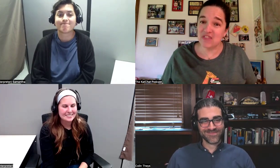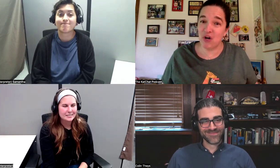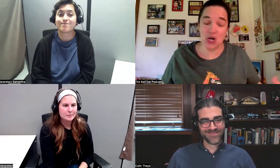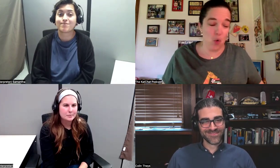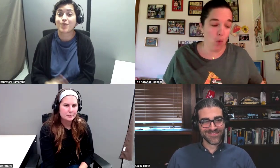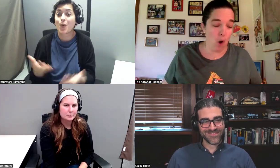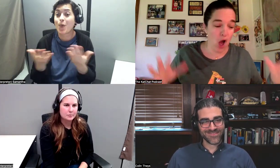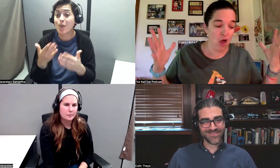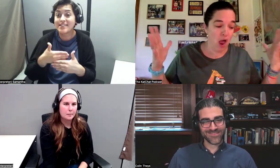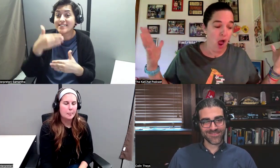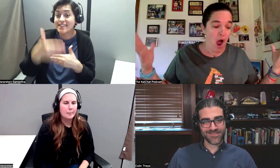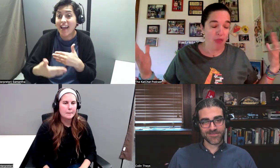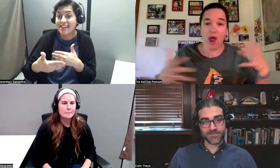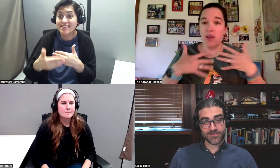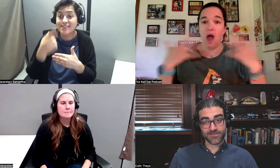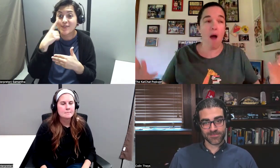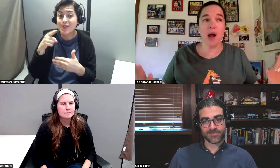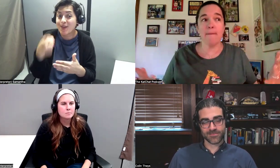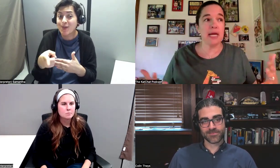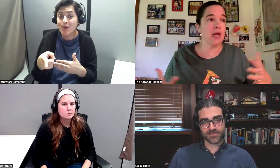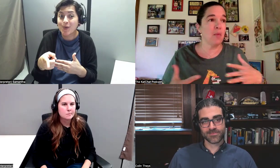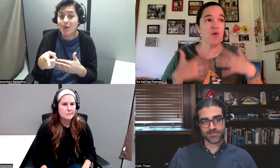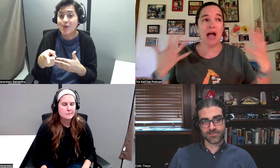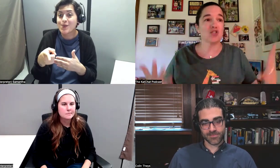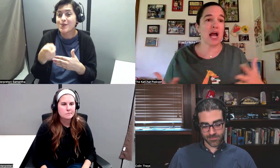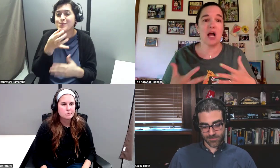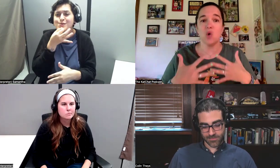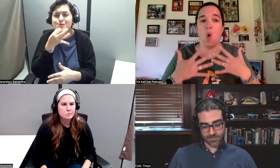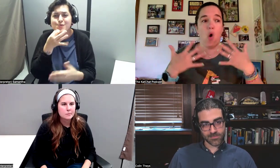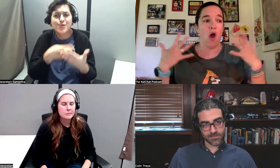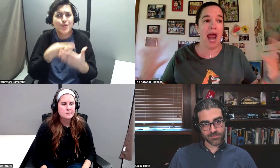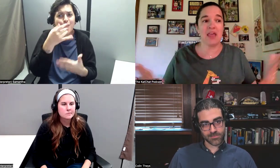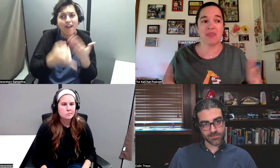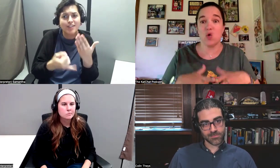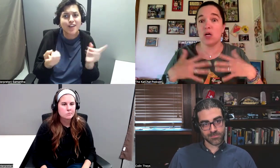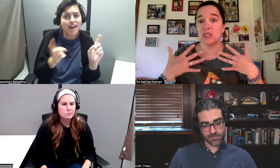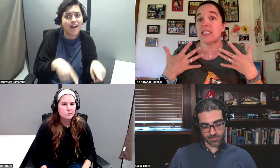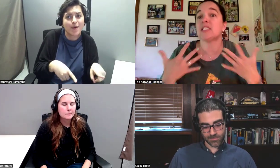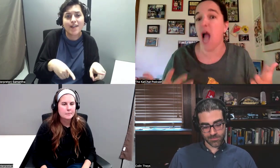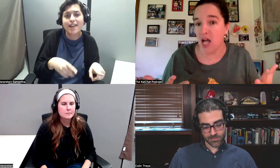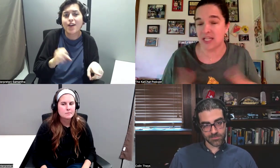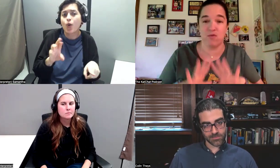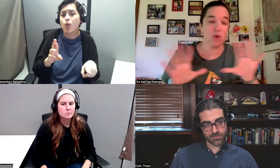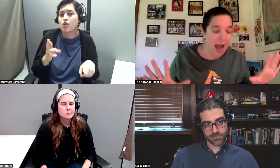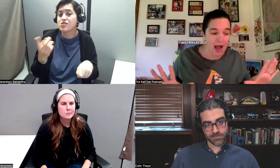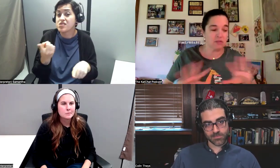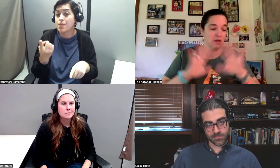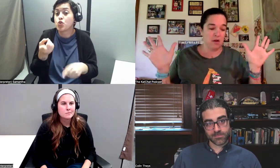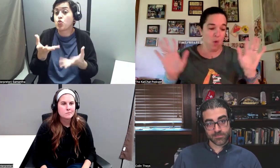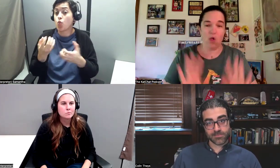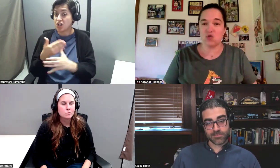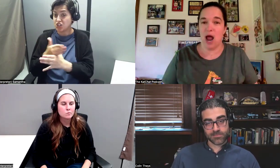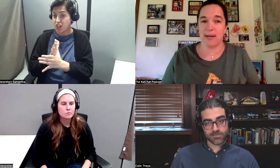What's next for you? Well, the upcoming project or anything you could discuss if you